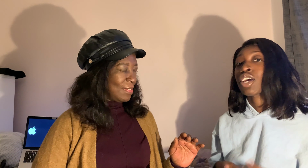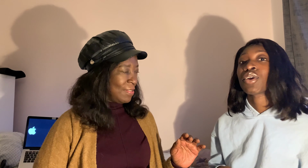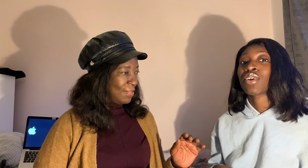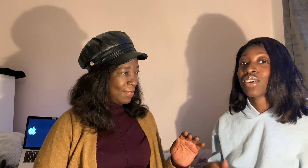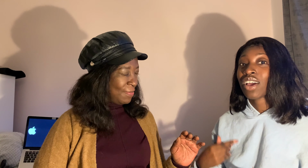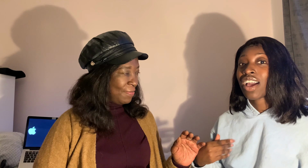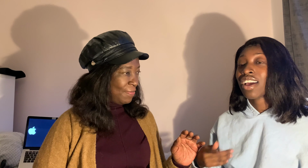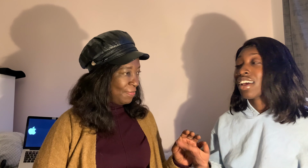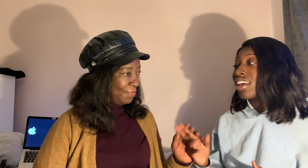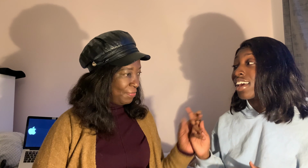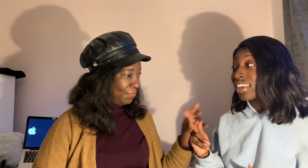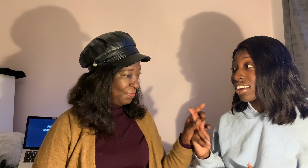So again,